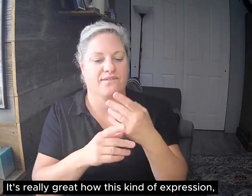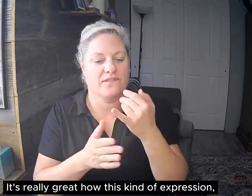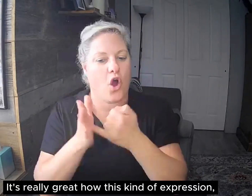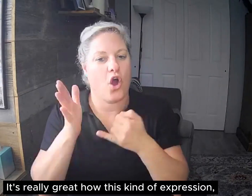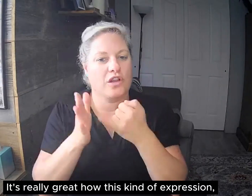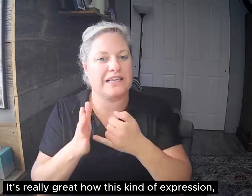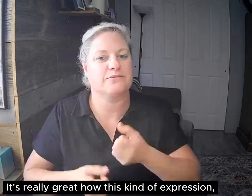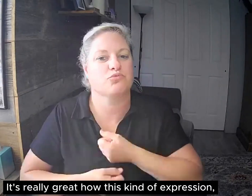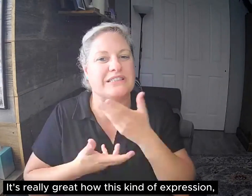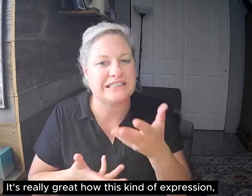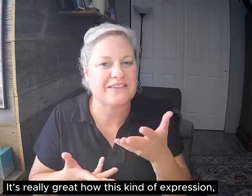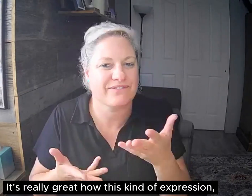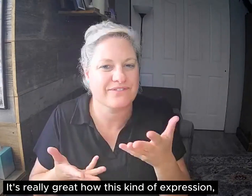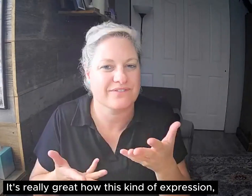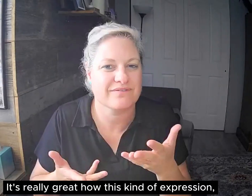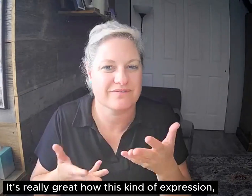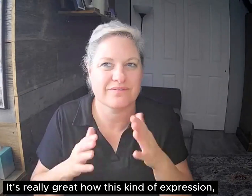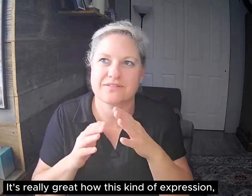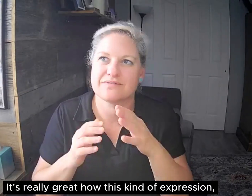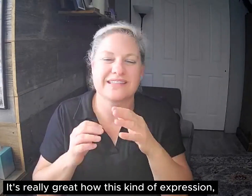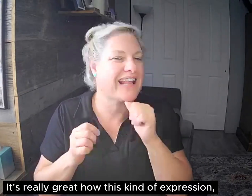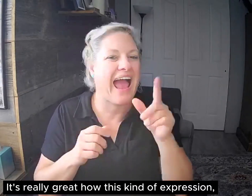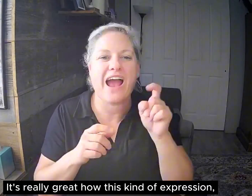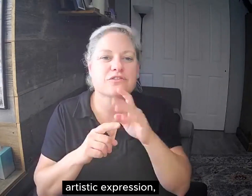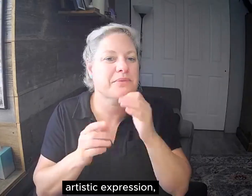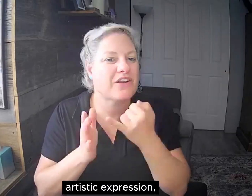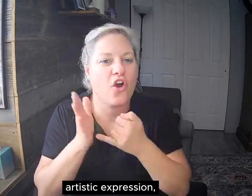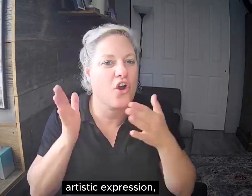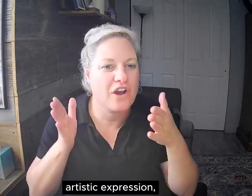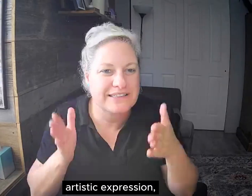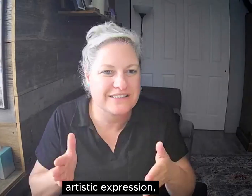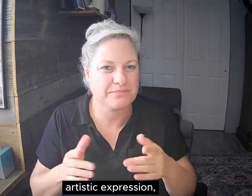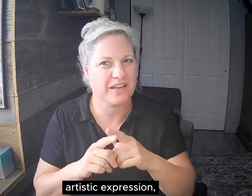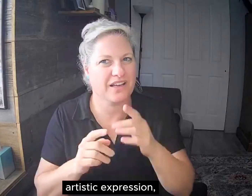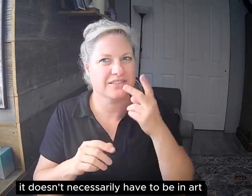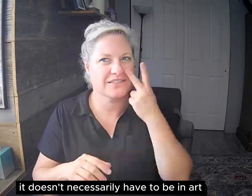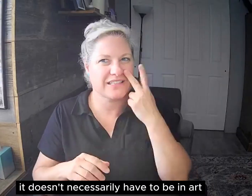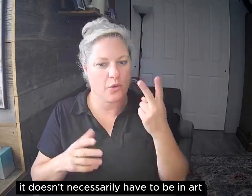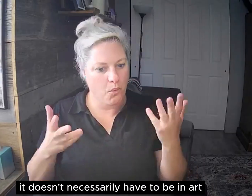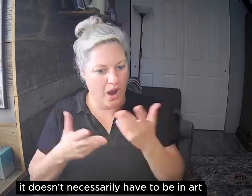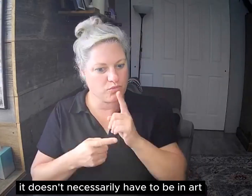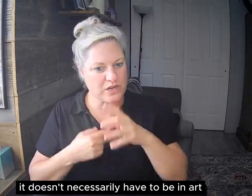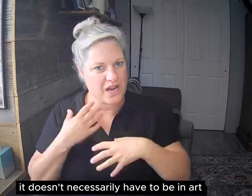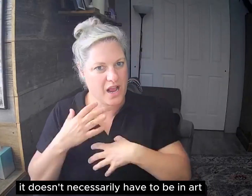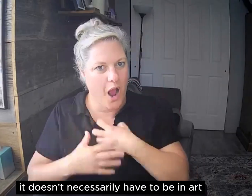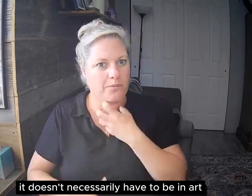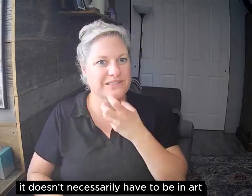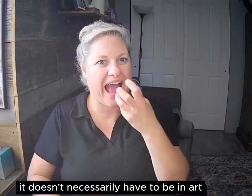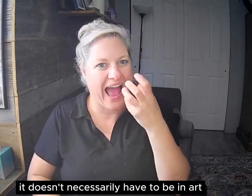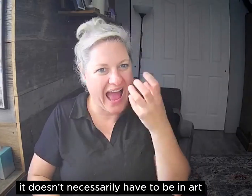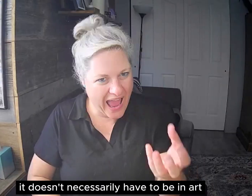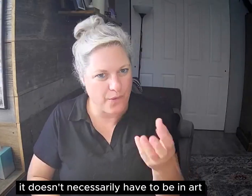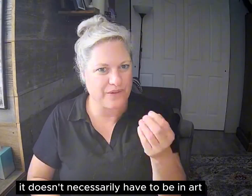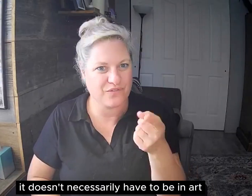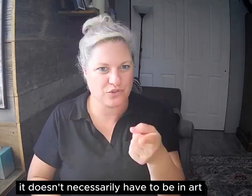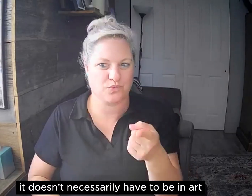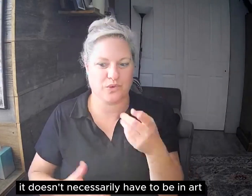That's really great how this kind of expression, artistic expression, it doesn't necessarily have to be in art,